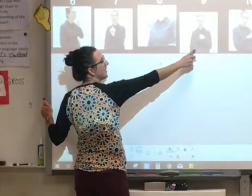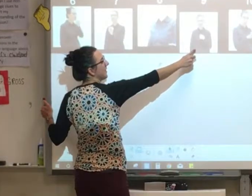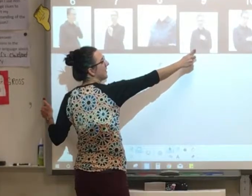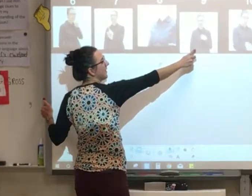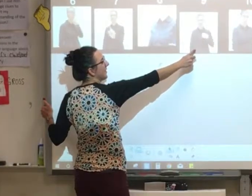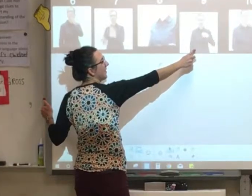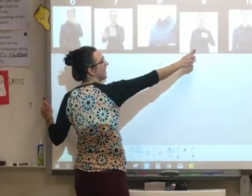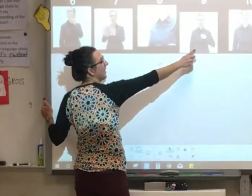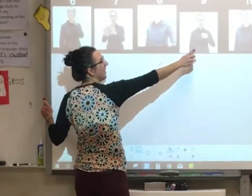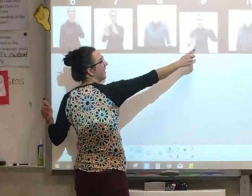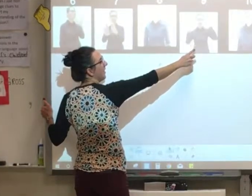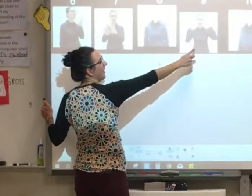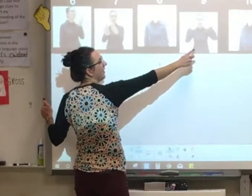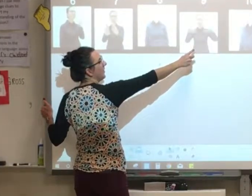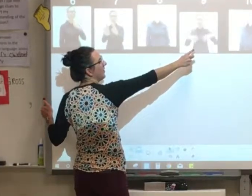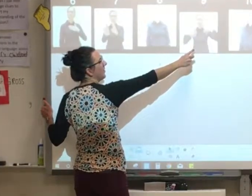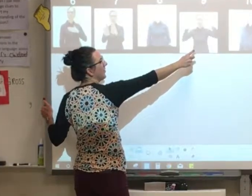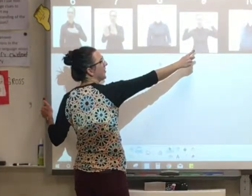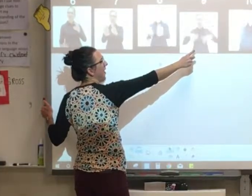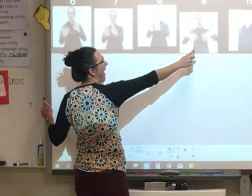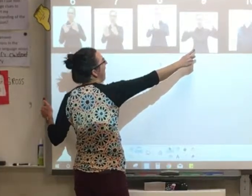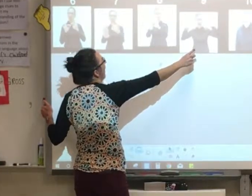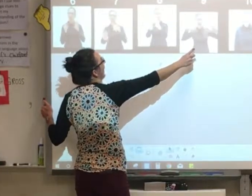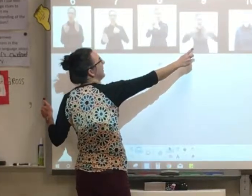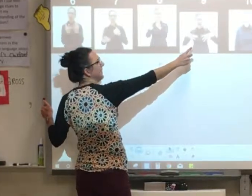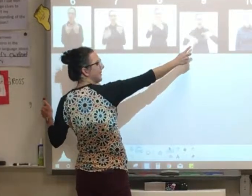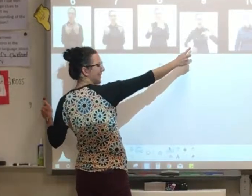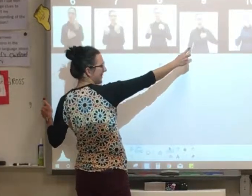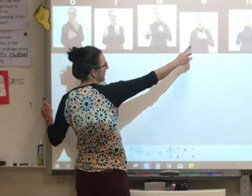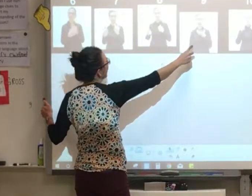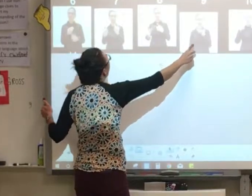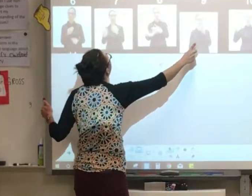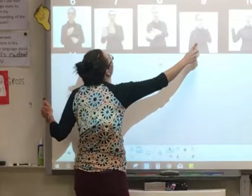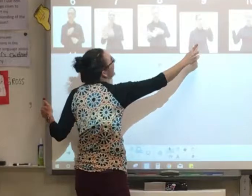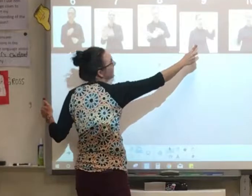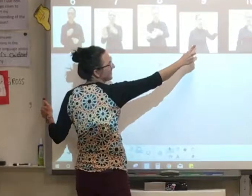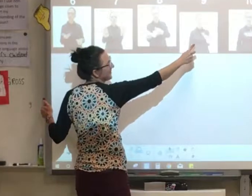scared. I cried. Oh, You yeah. cried.